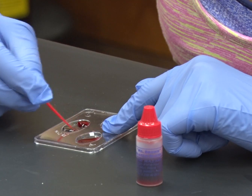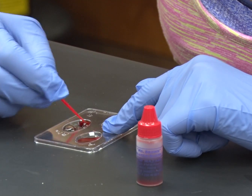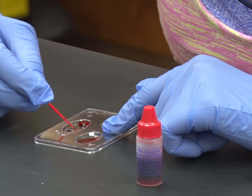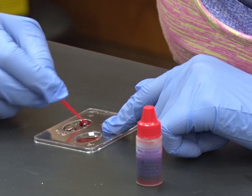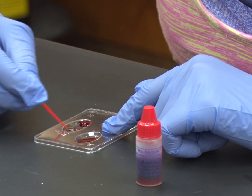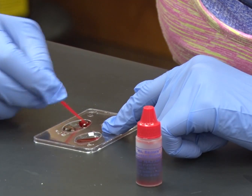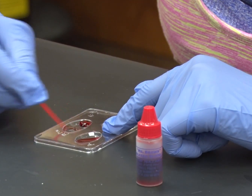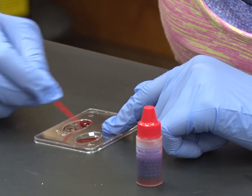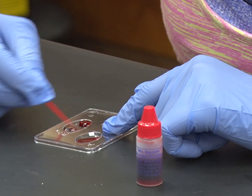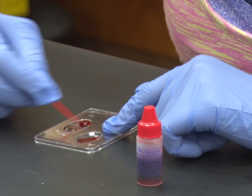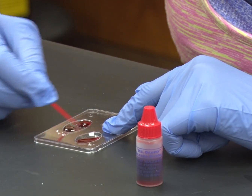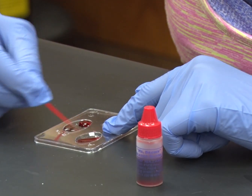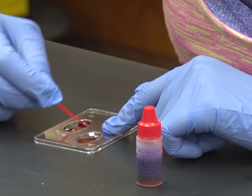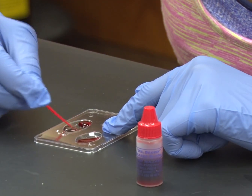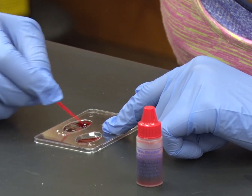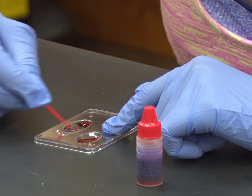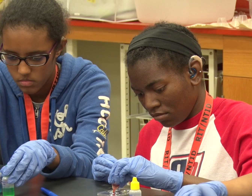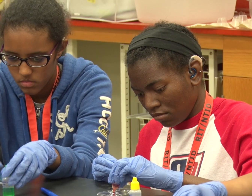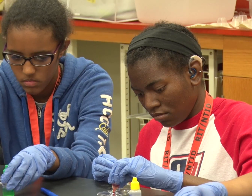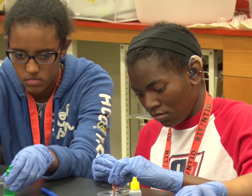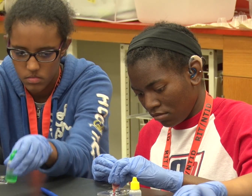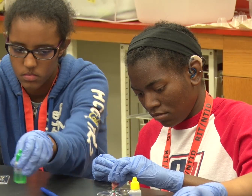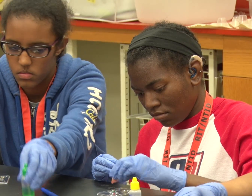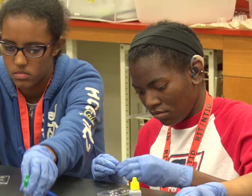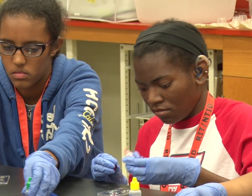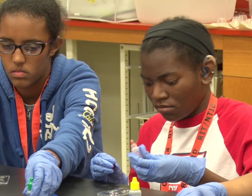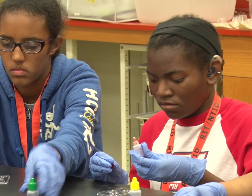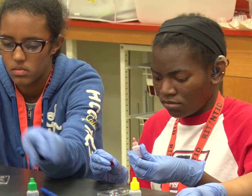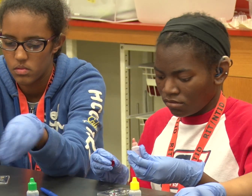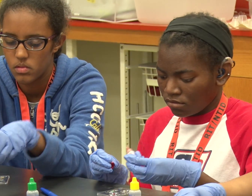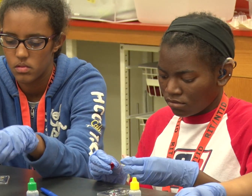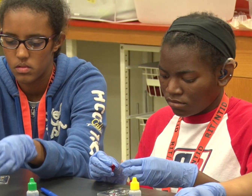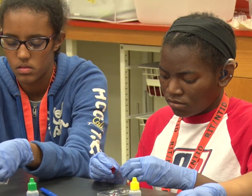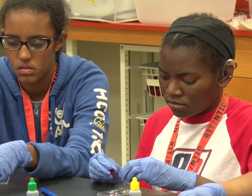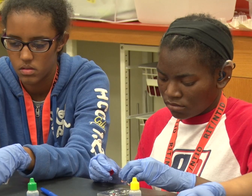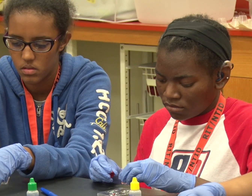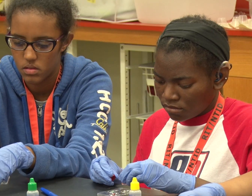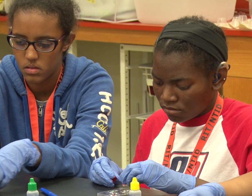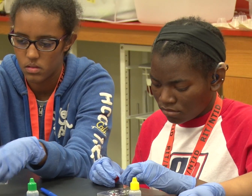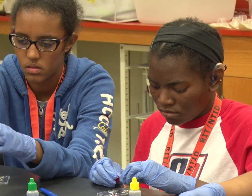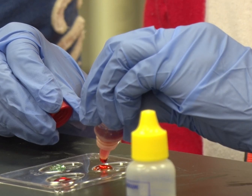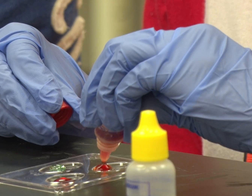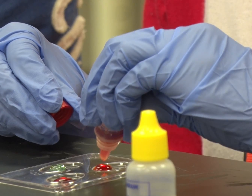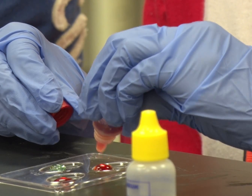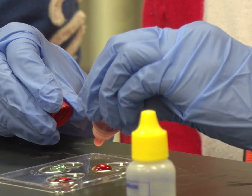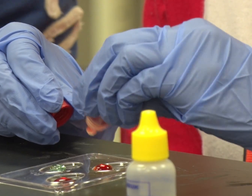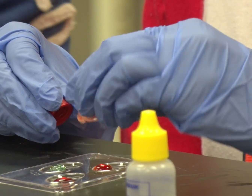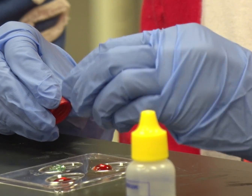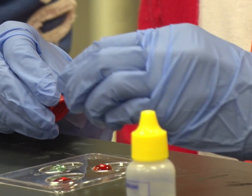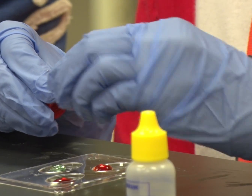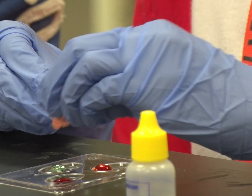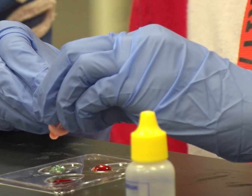I would hope that they discovered their own enthusiasm, interest in STEM, science, tech, engineering, and math.